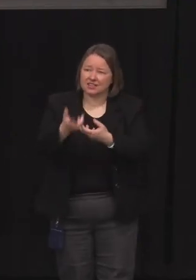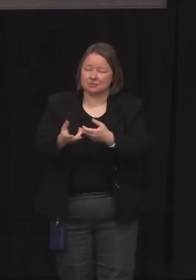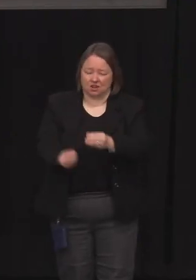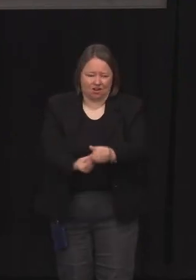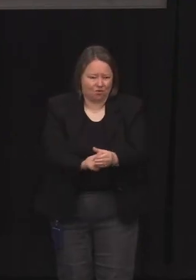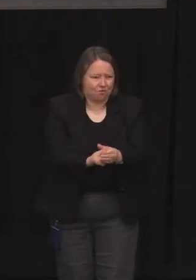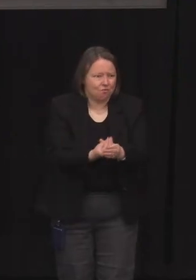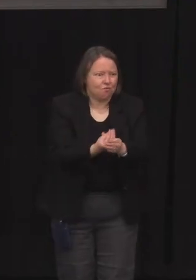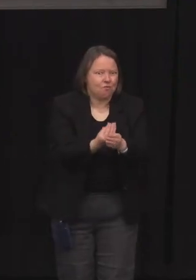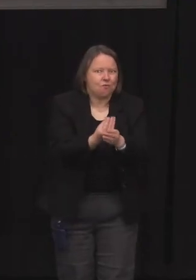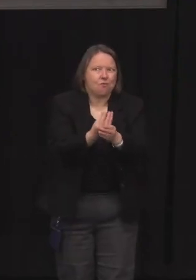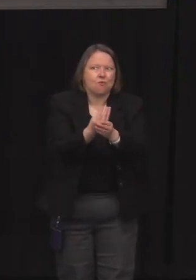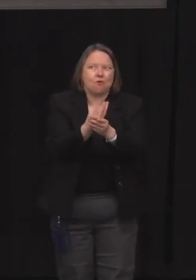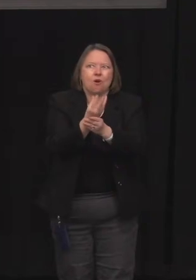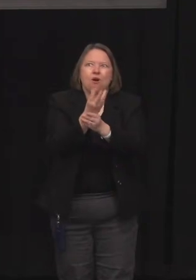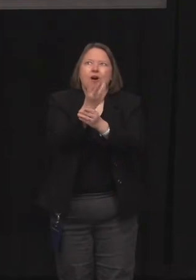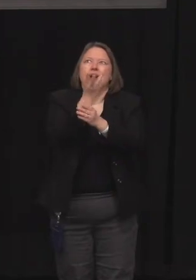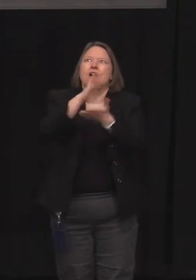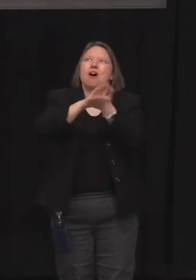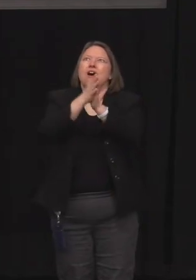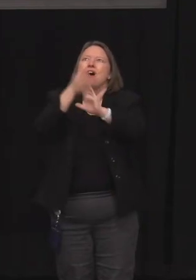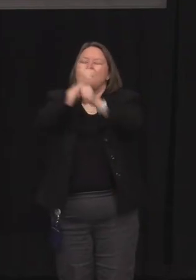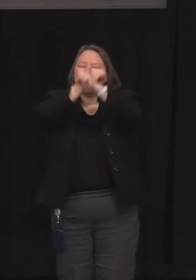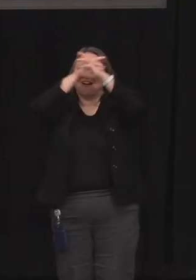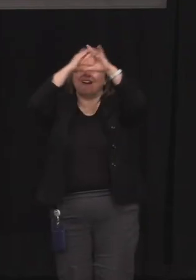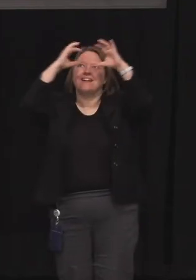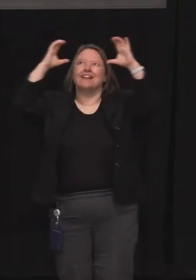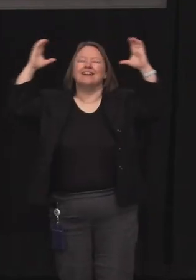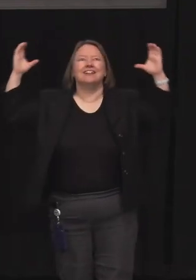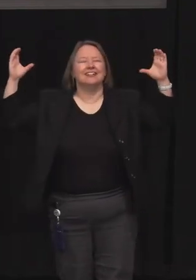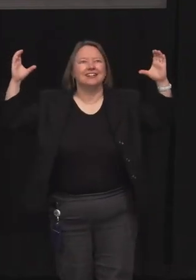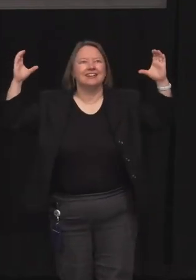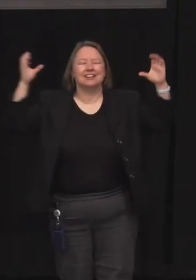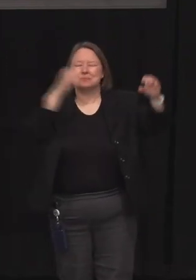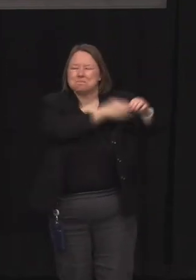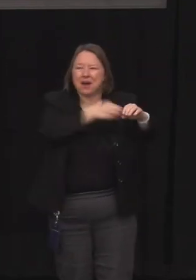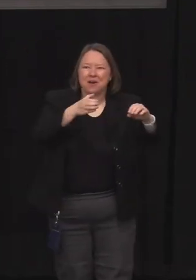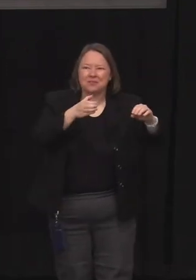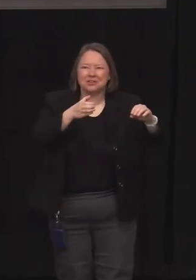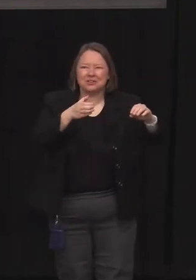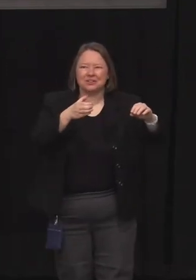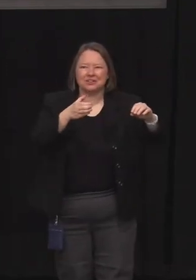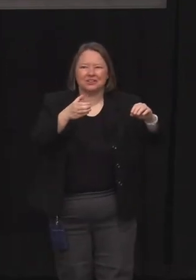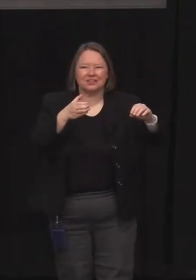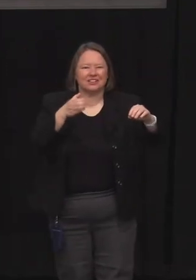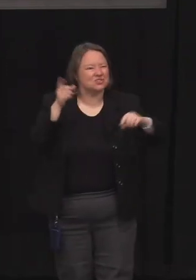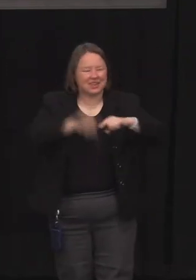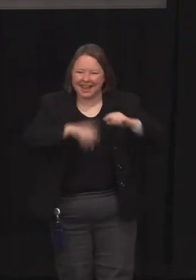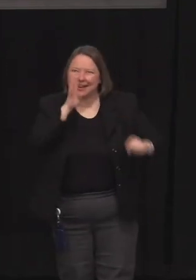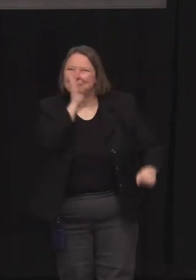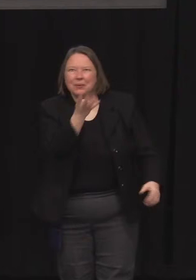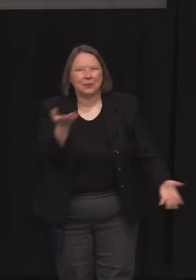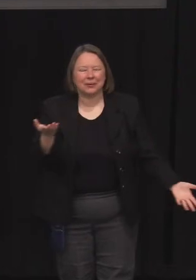and grow and eventually bloom into a vision that is so powerful that it cannot be